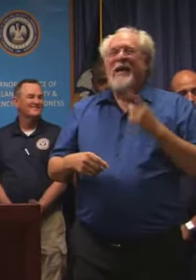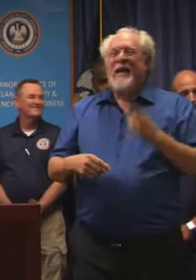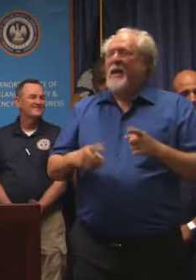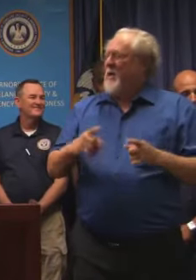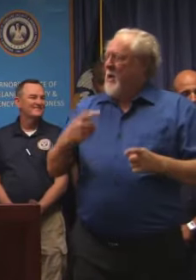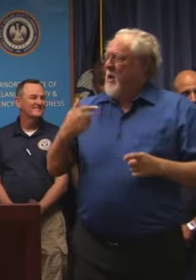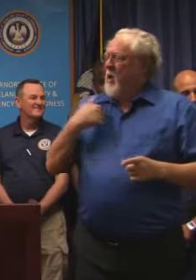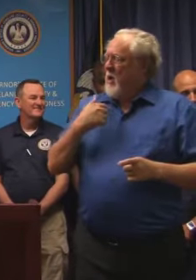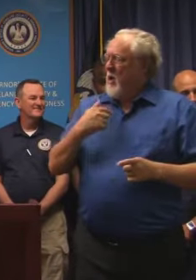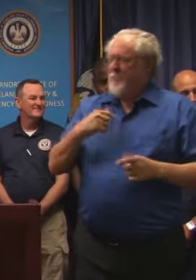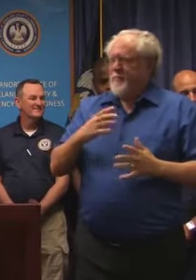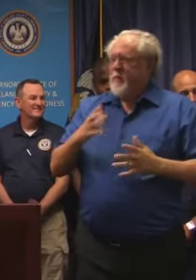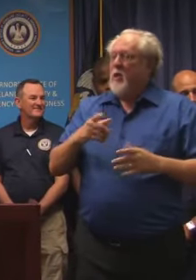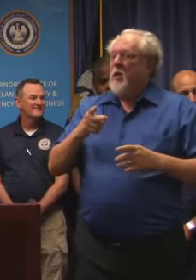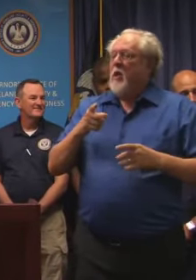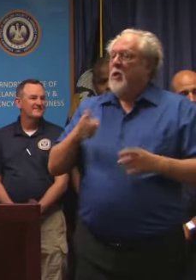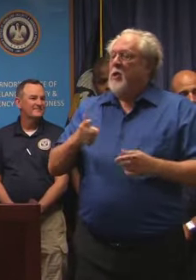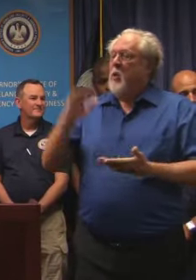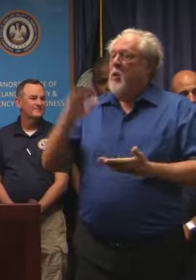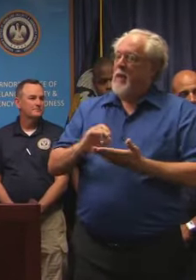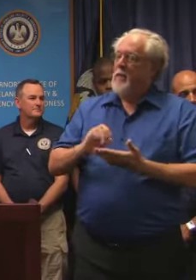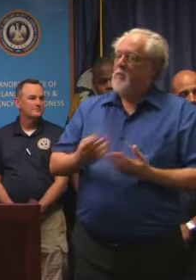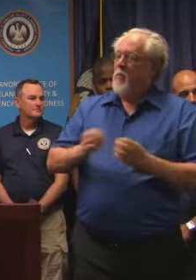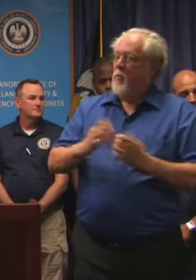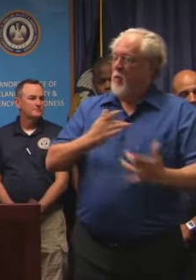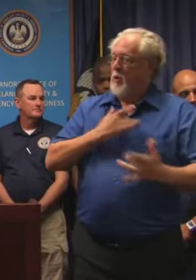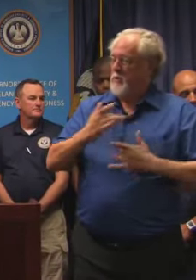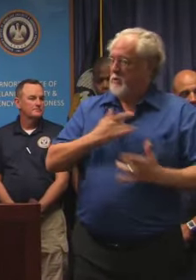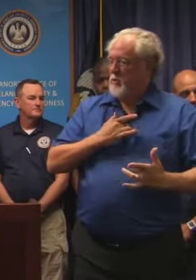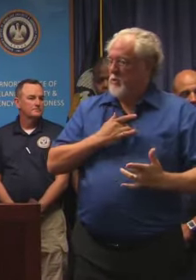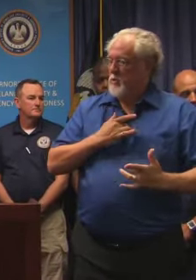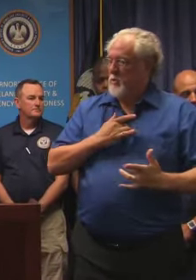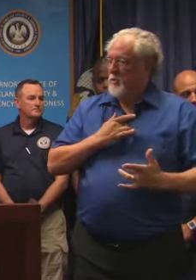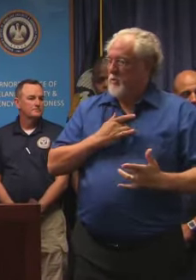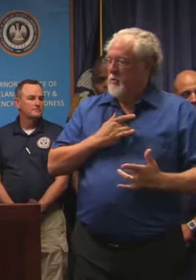Governor, are you less or more concerned than you were